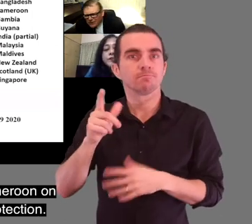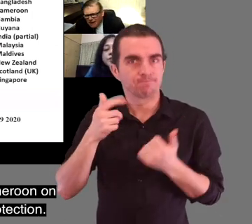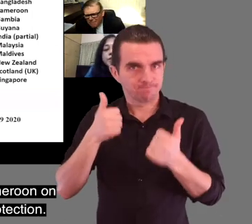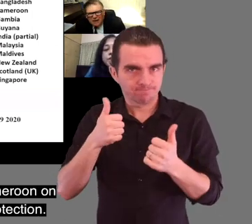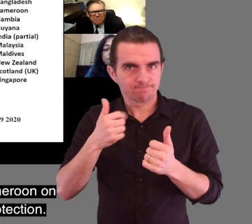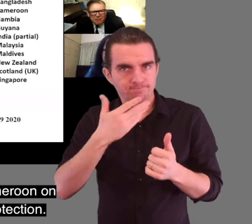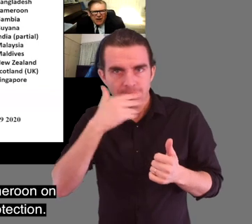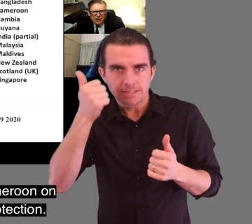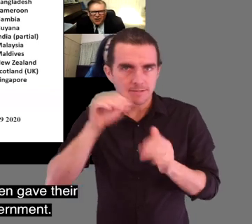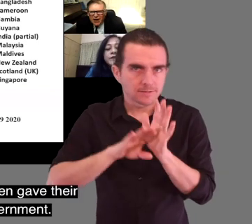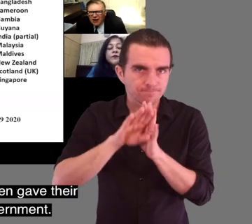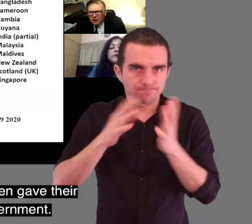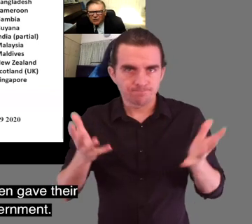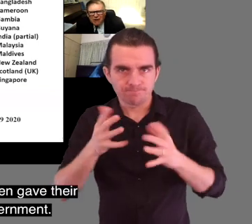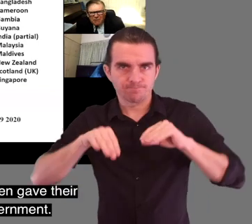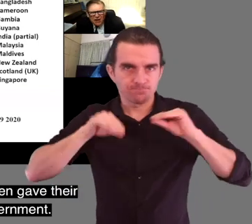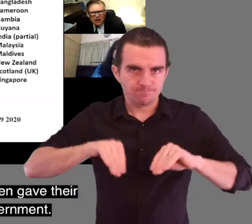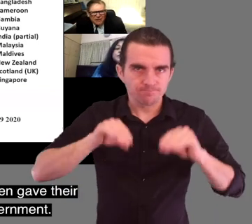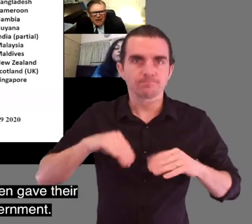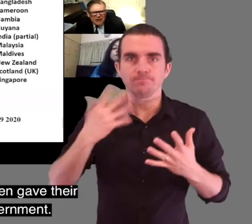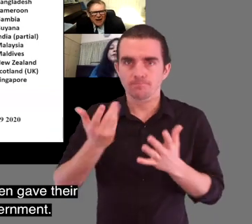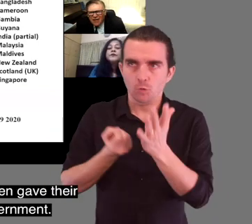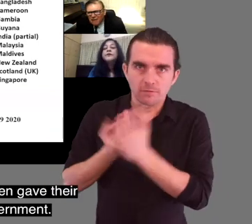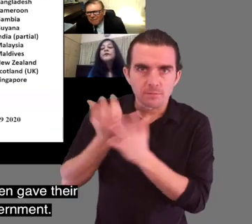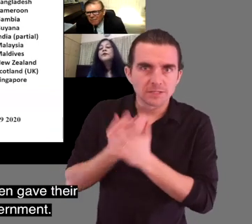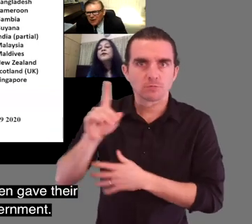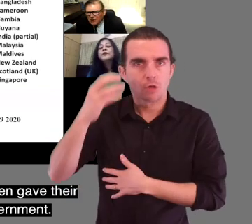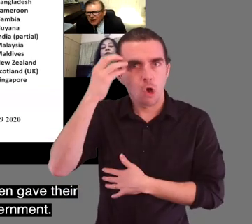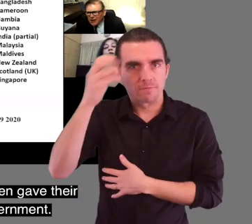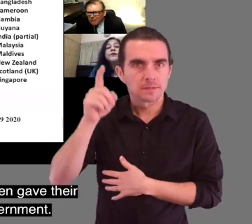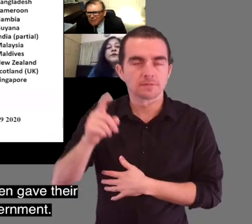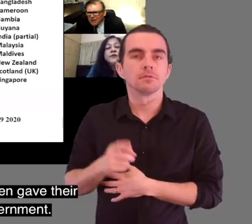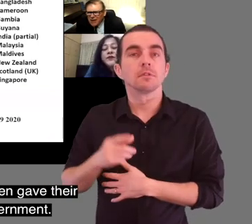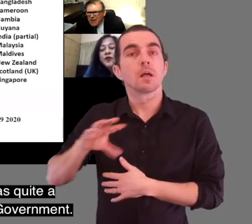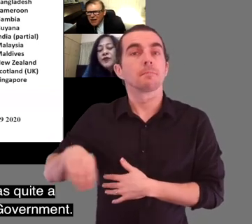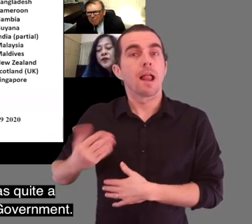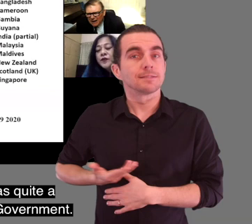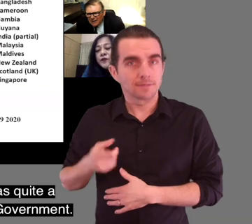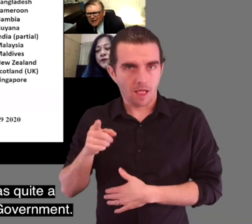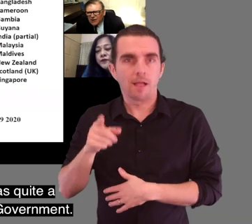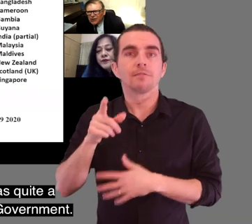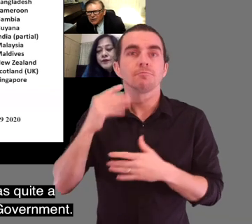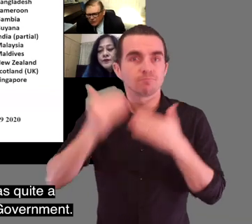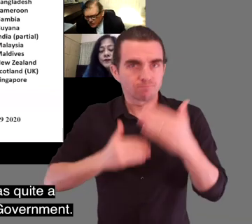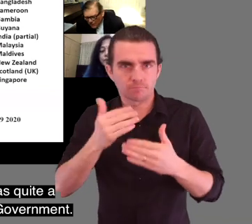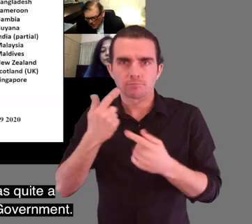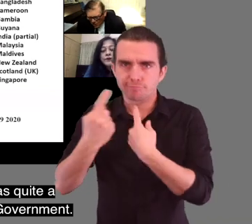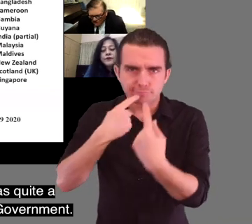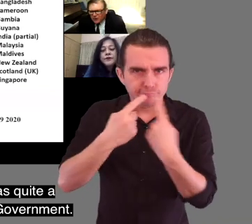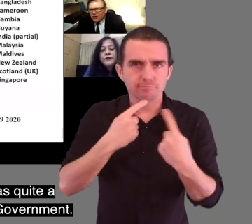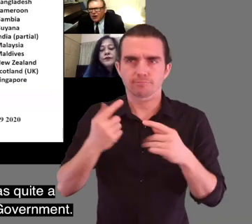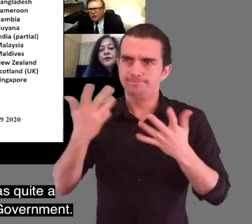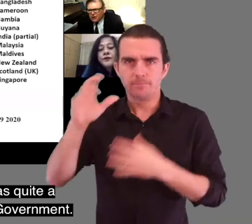trying to get better protection. They held seminars and then gave their information to the government. In Bangladesh, there was quite a